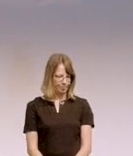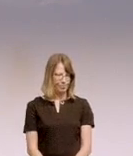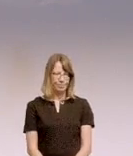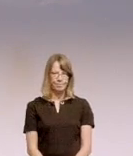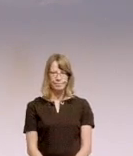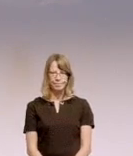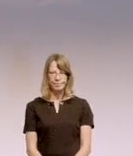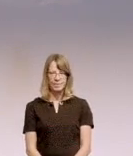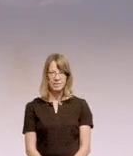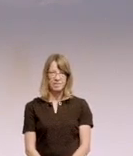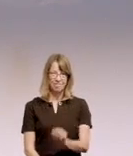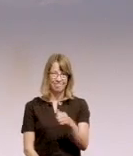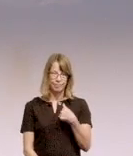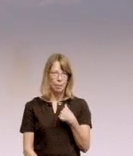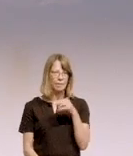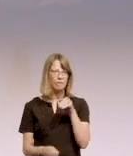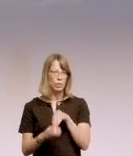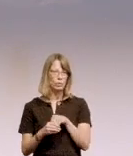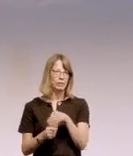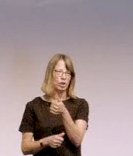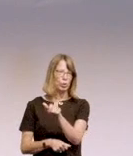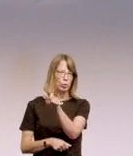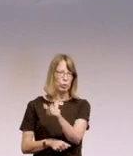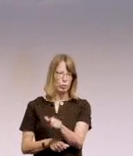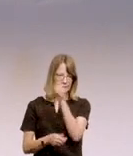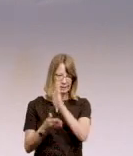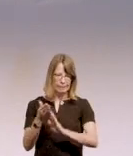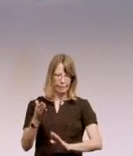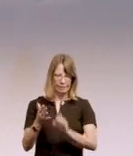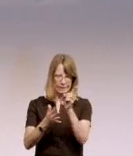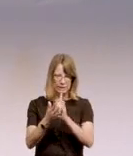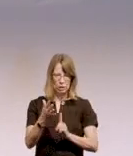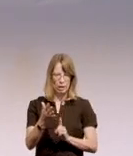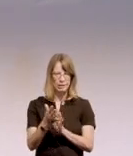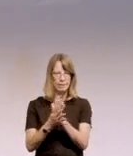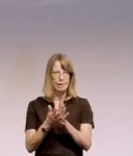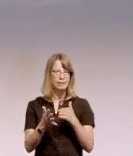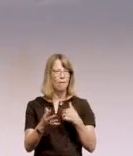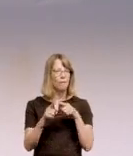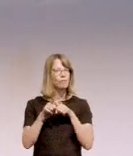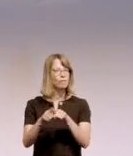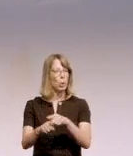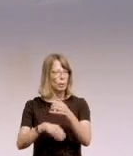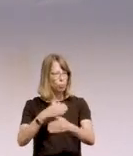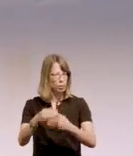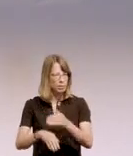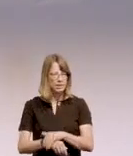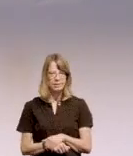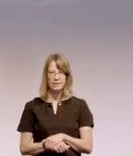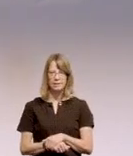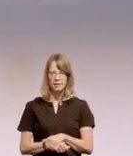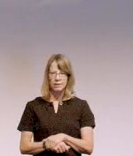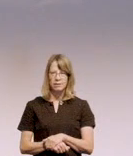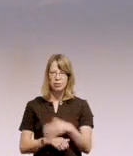So as I mentioned, I'm a user experience designer, and to that extent, I follow a process, and this process is broken